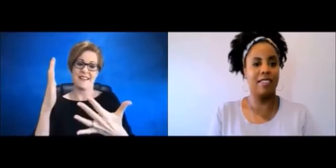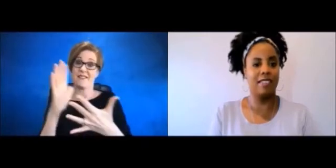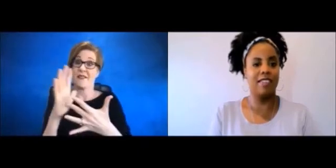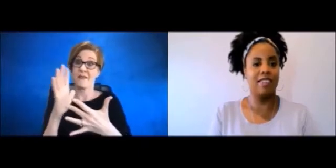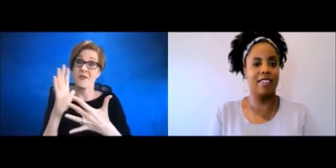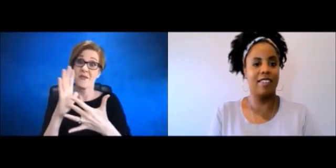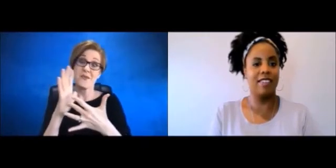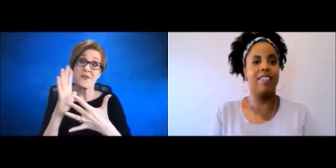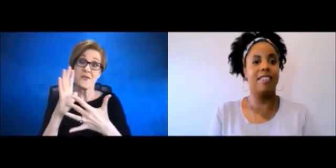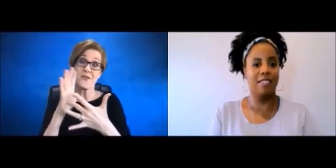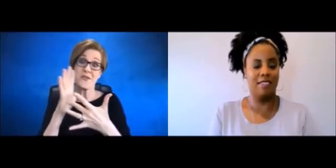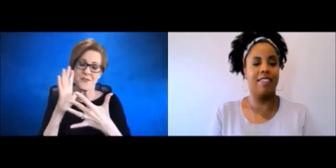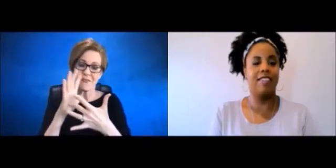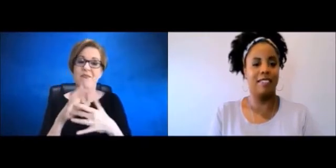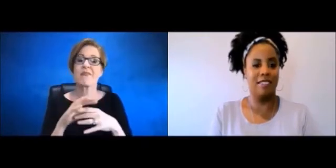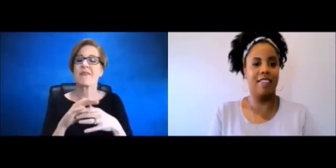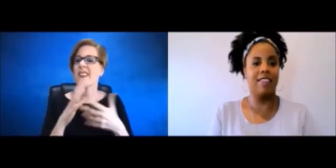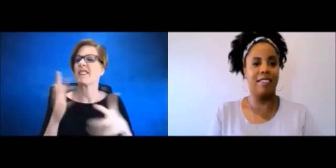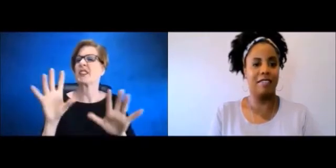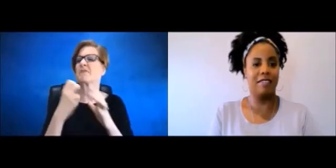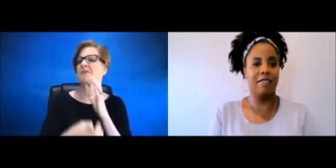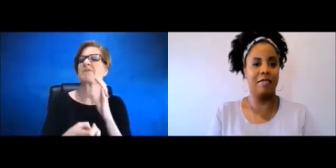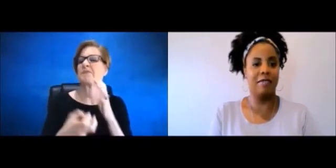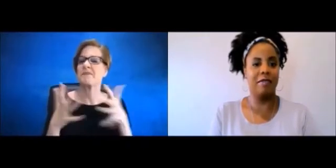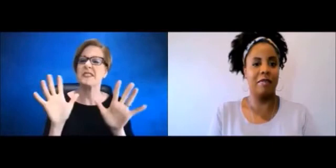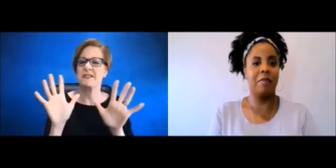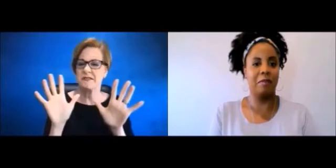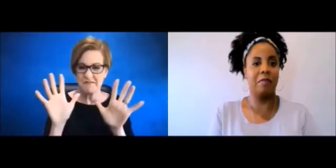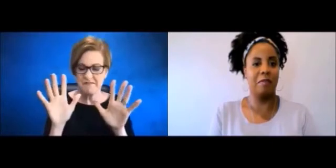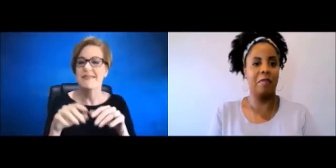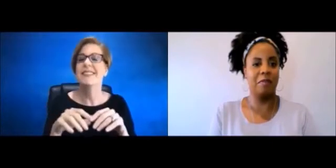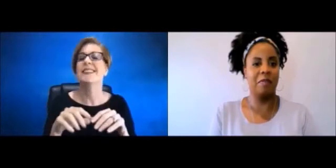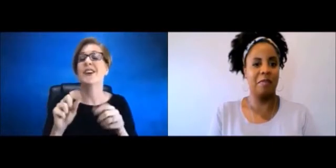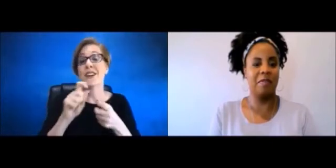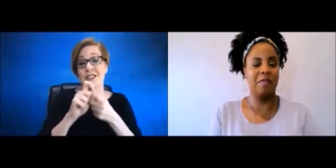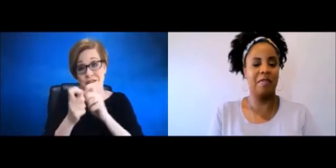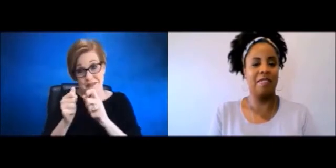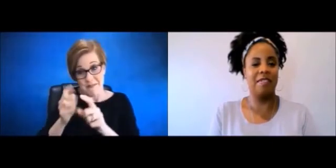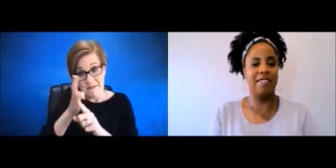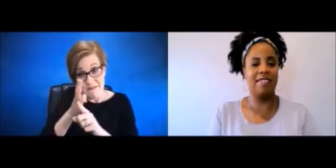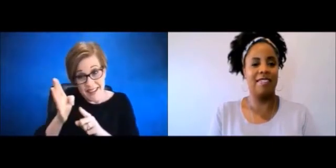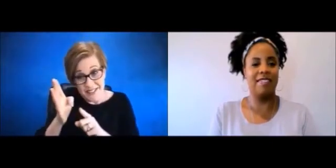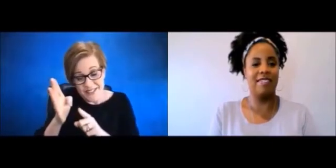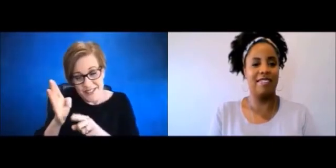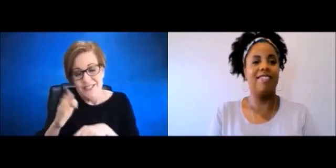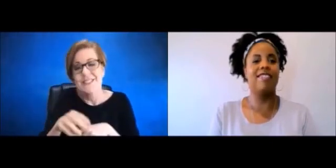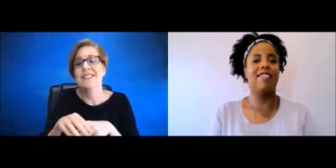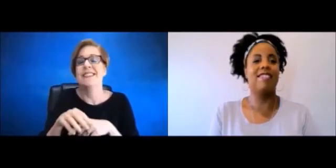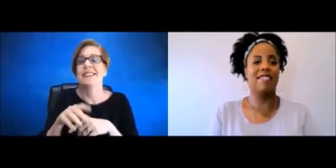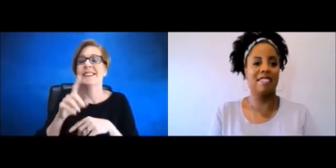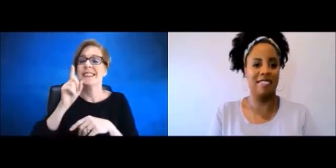where I started taking ASL my sophomore year. And that's when I completely dove in. I changed